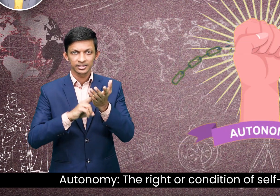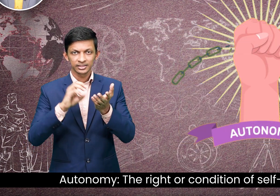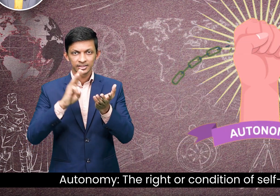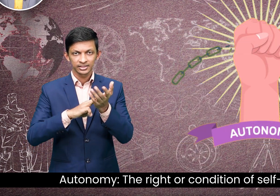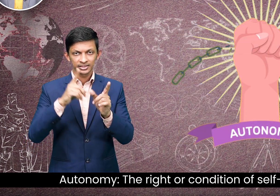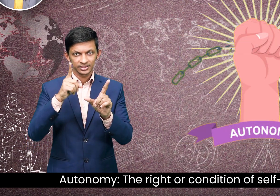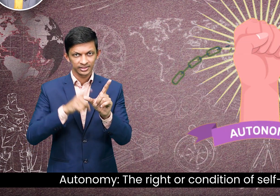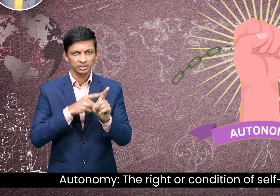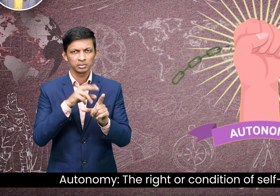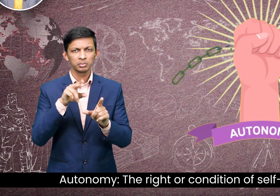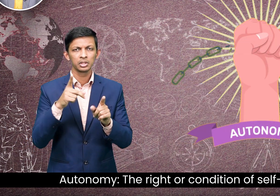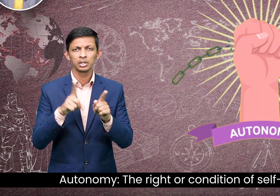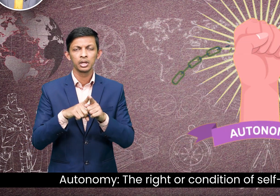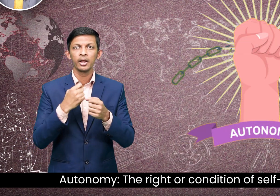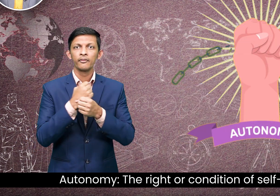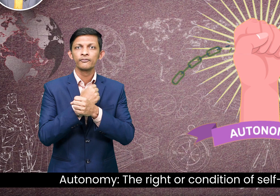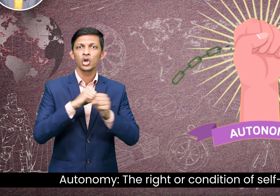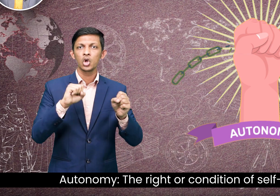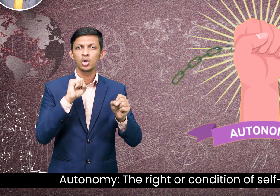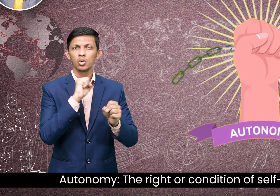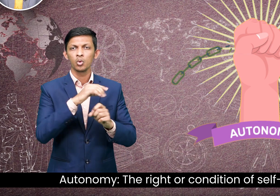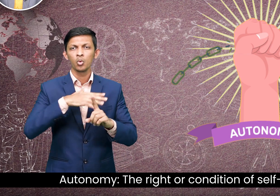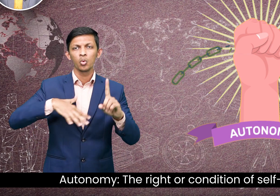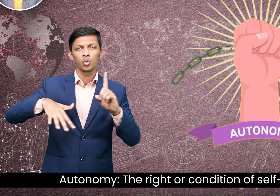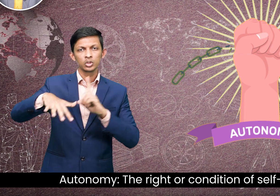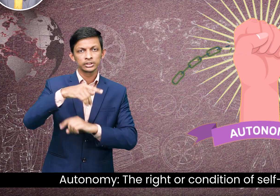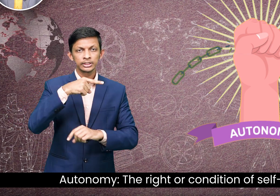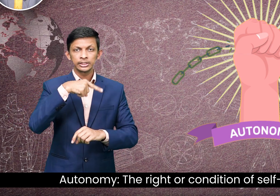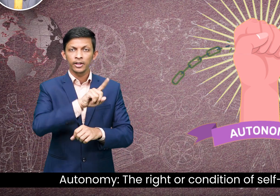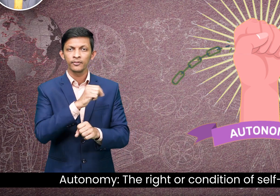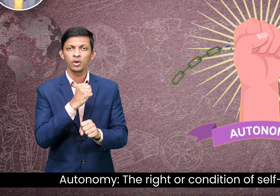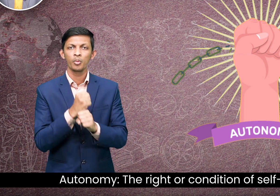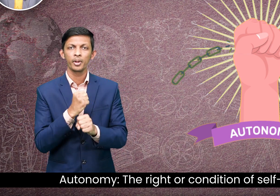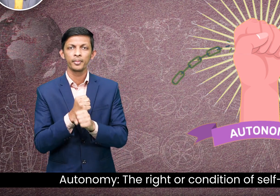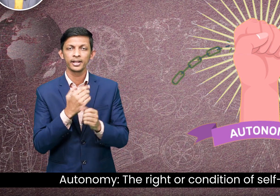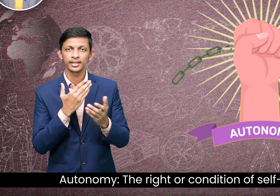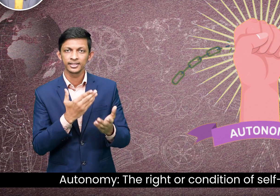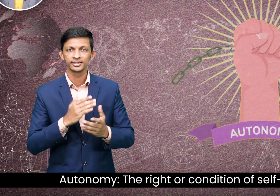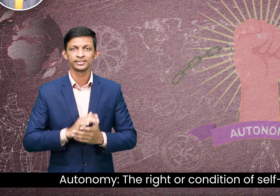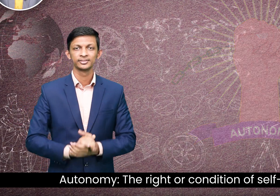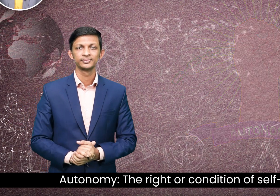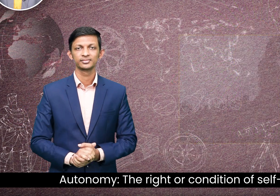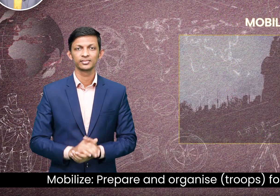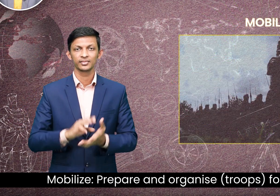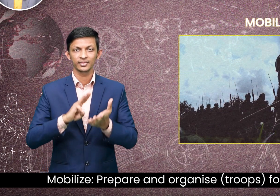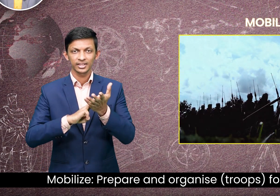Autonomy. The right or condition of self-government.